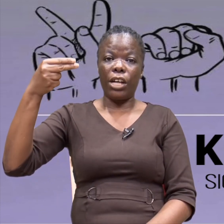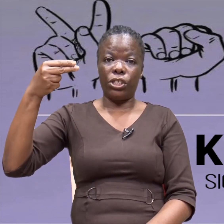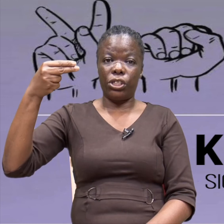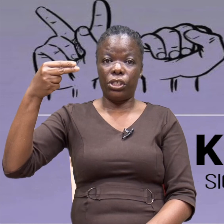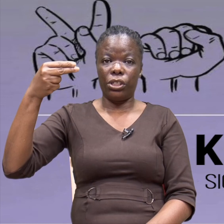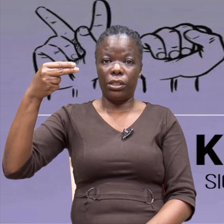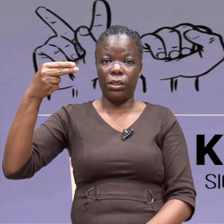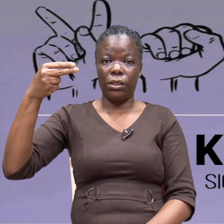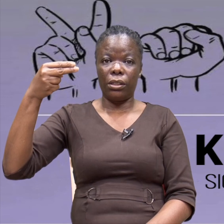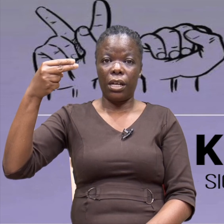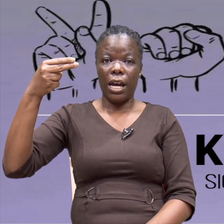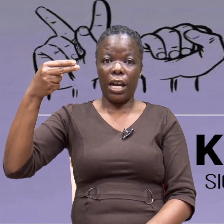H. H.